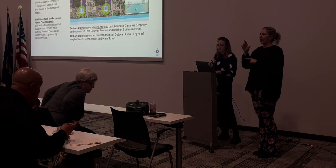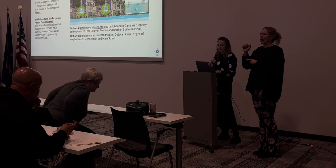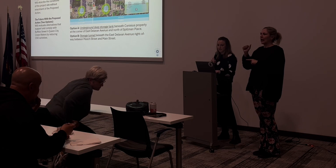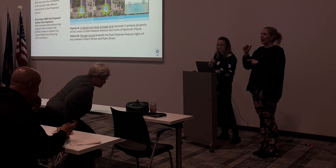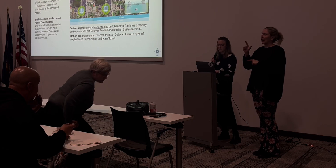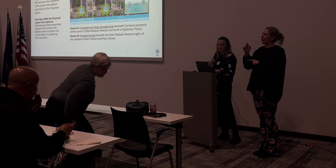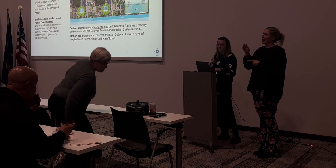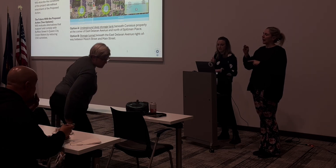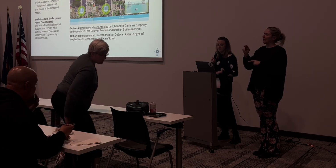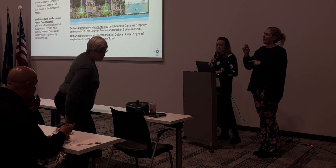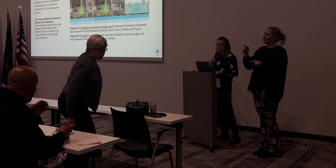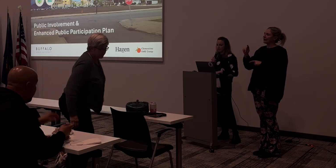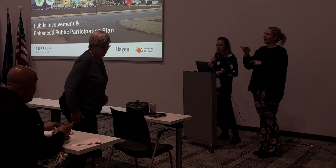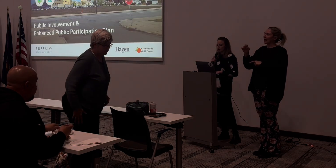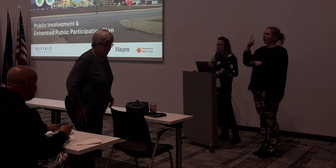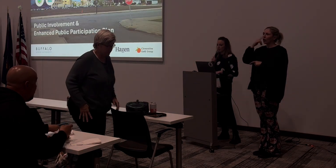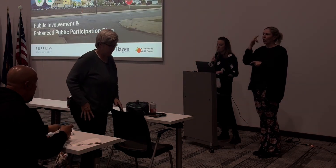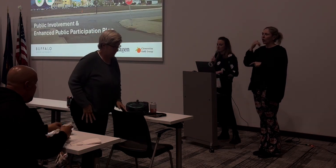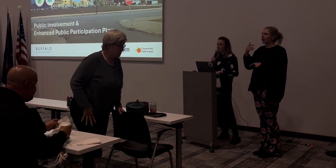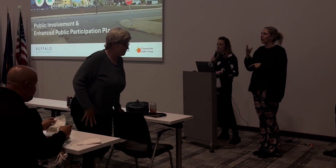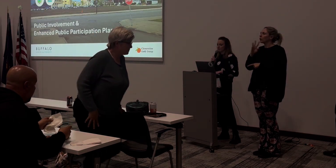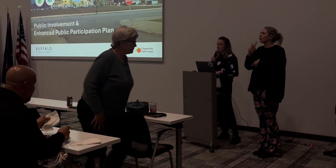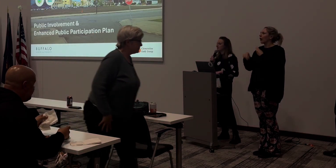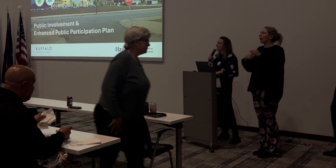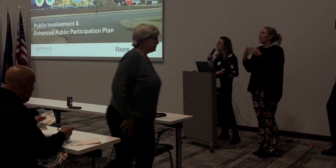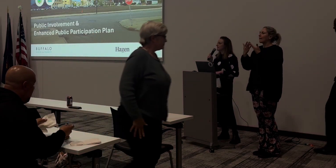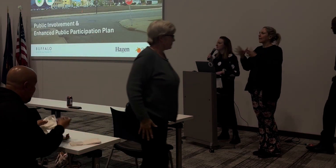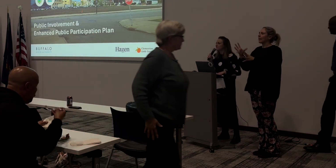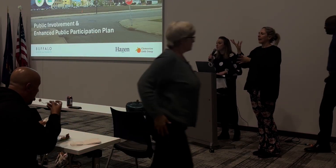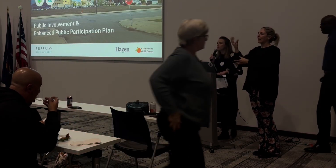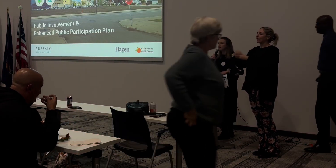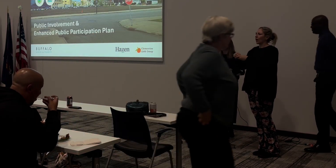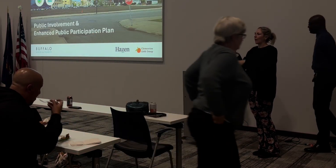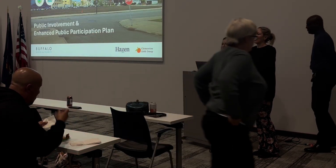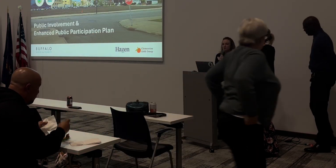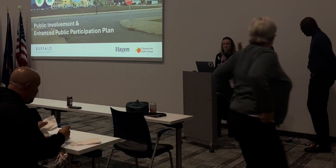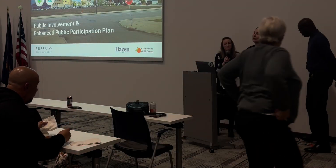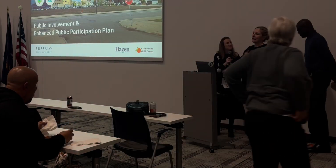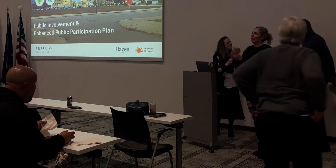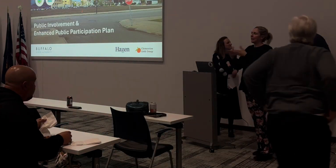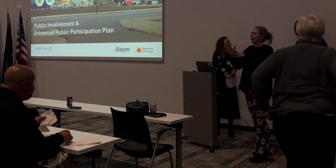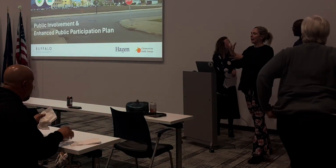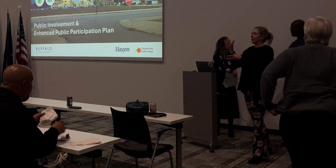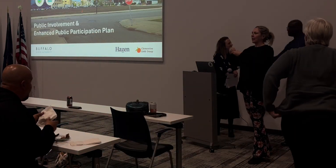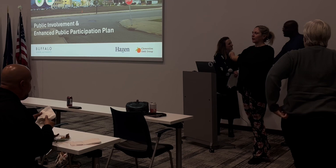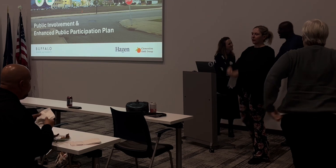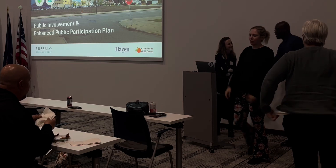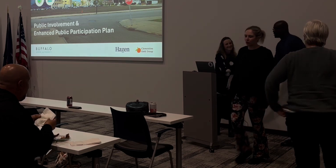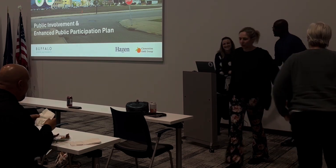Group, and he'll talk about our public involvement and our enhanced public participation.